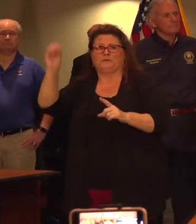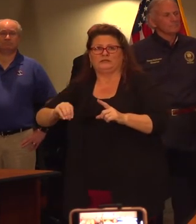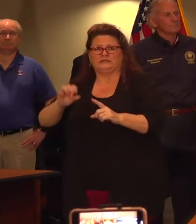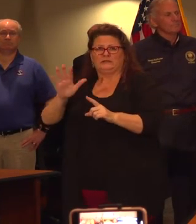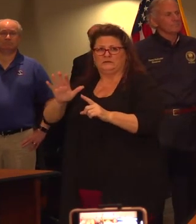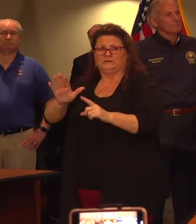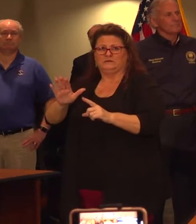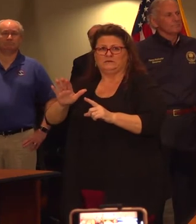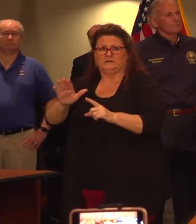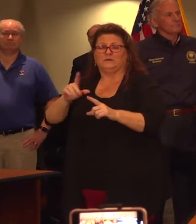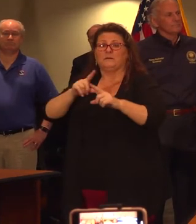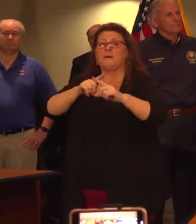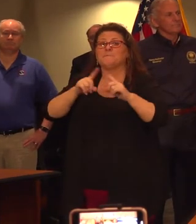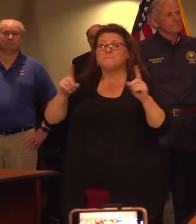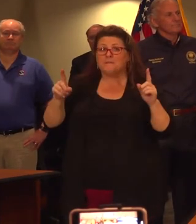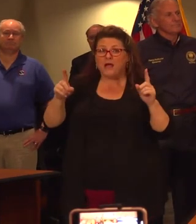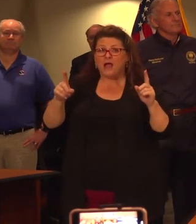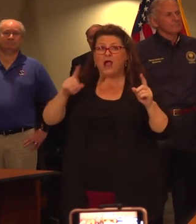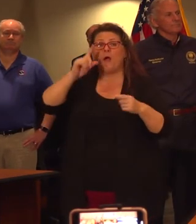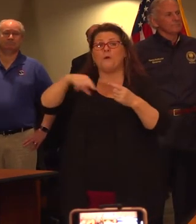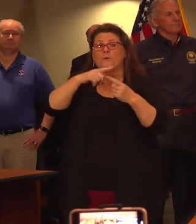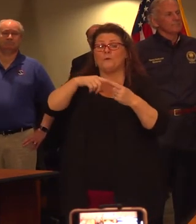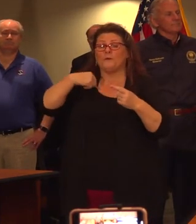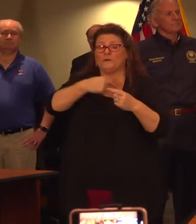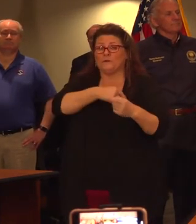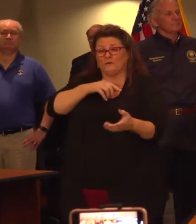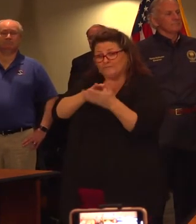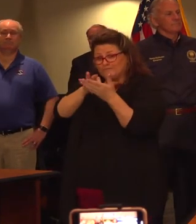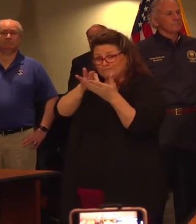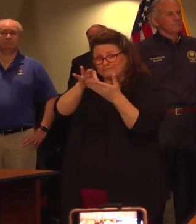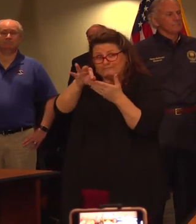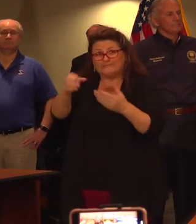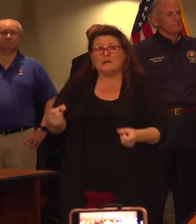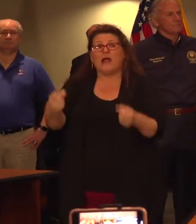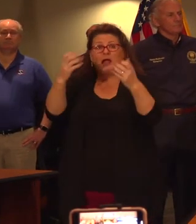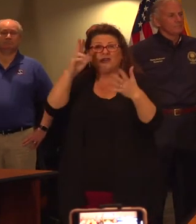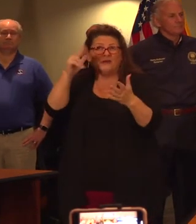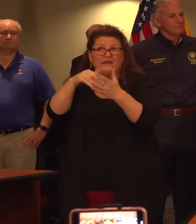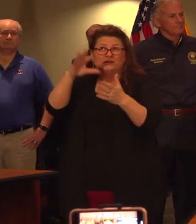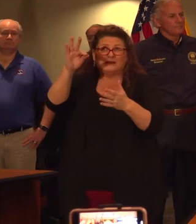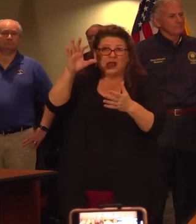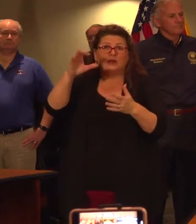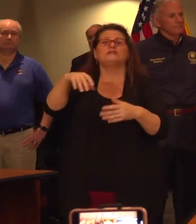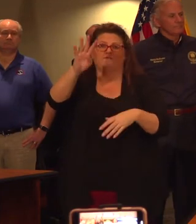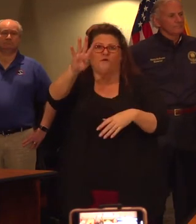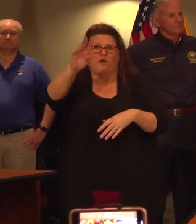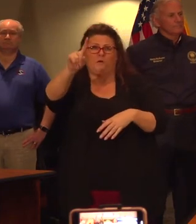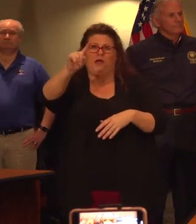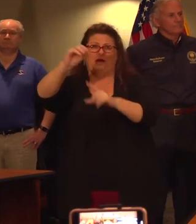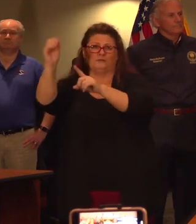comprise 41% of COVID-19 cases for which we know race, and 56% of